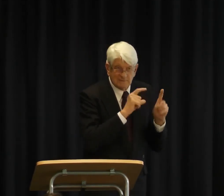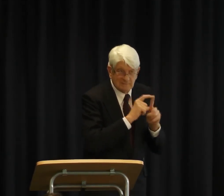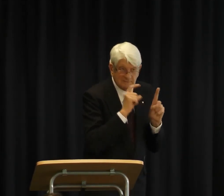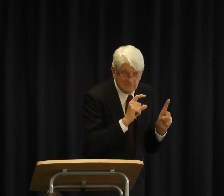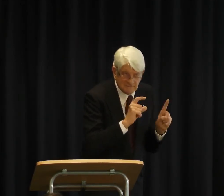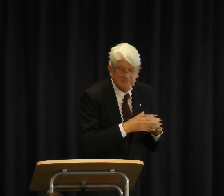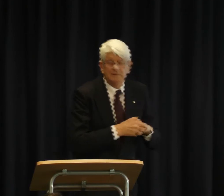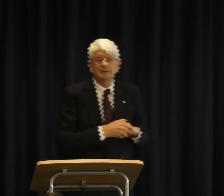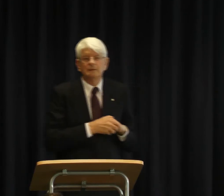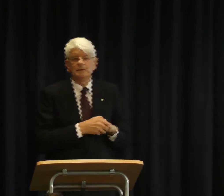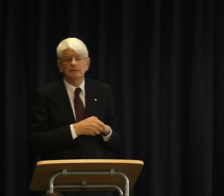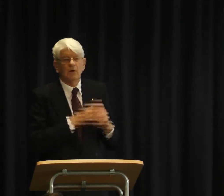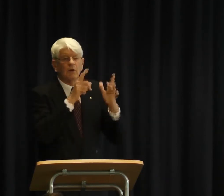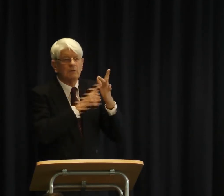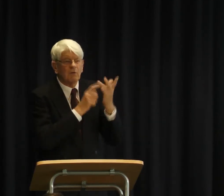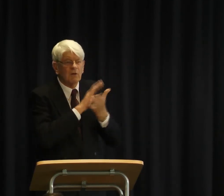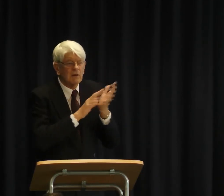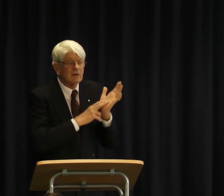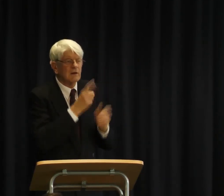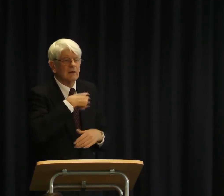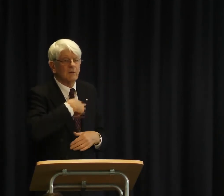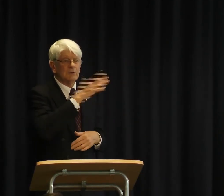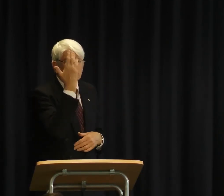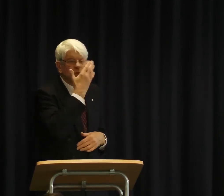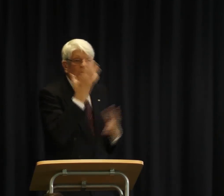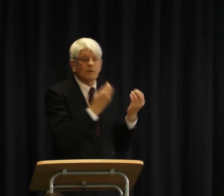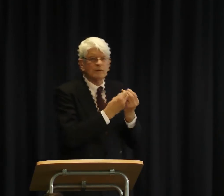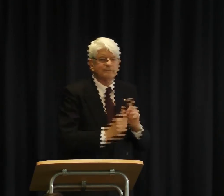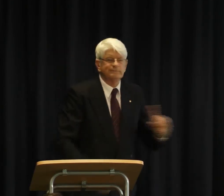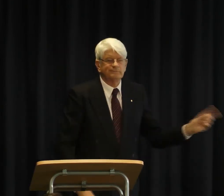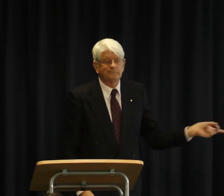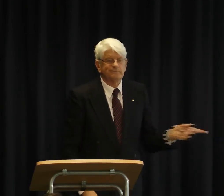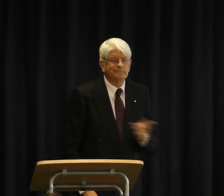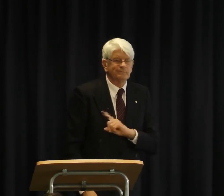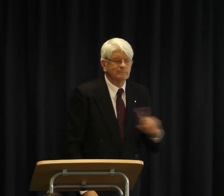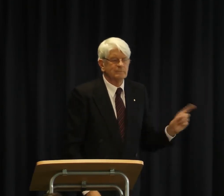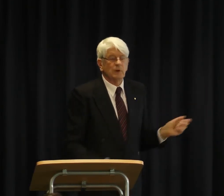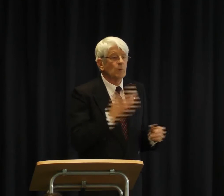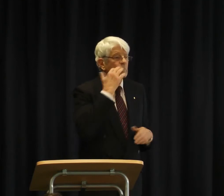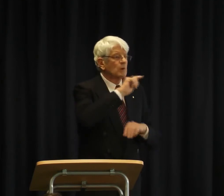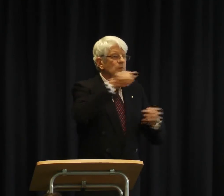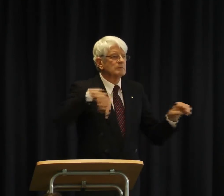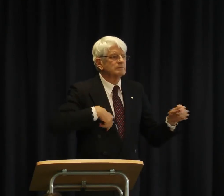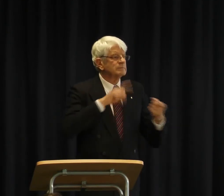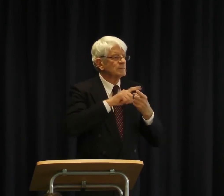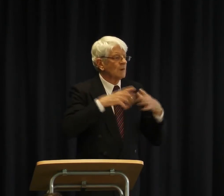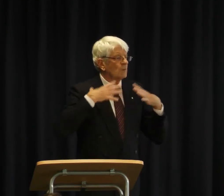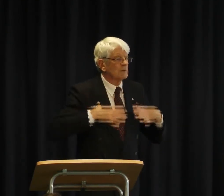deaf children student. It was not known as VCD then, it was known as VSDC. And I was a daily